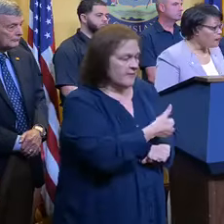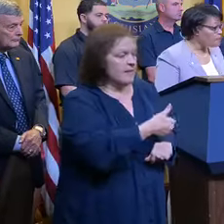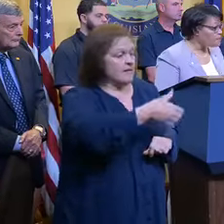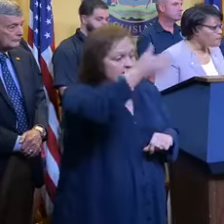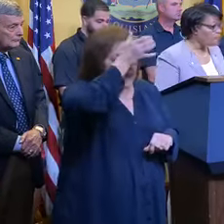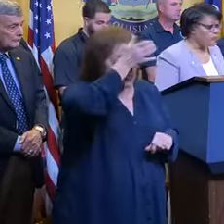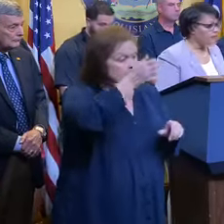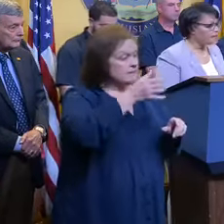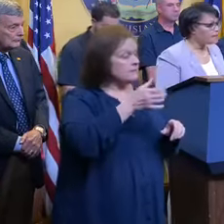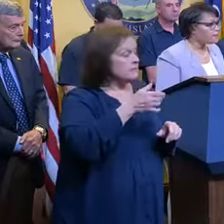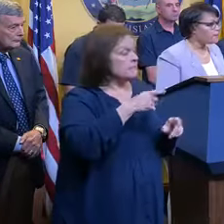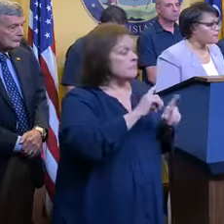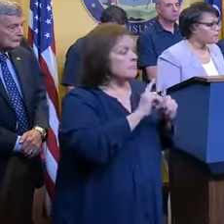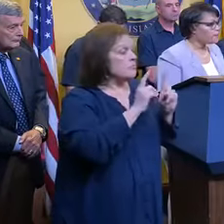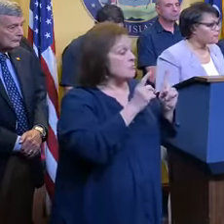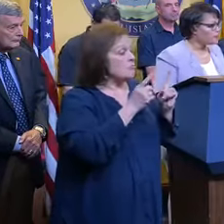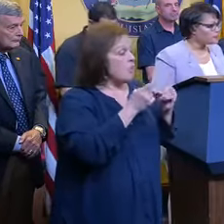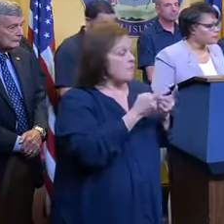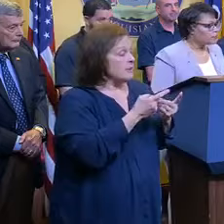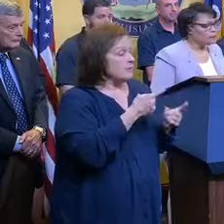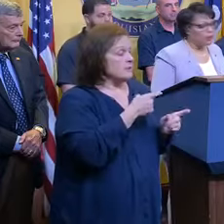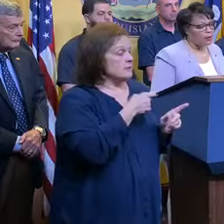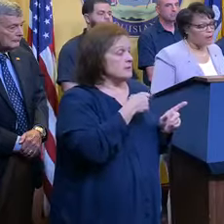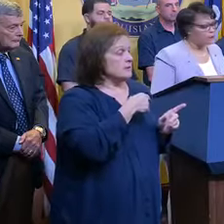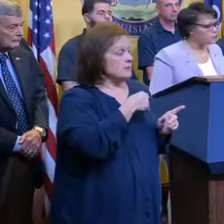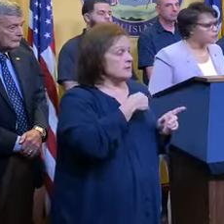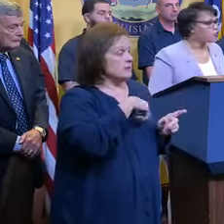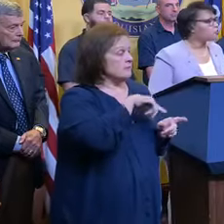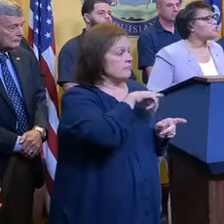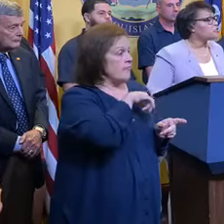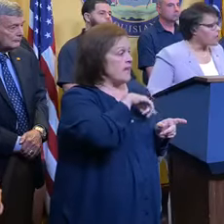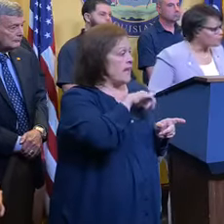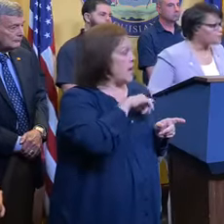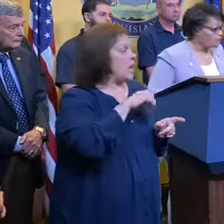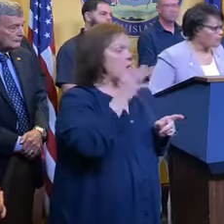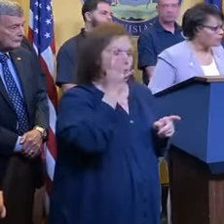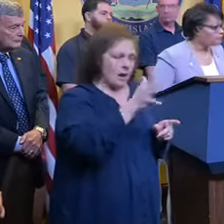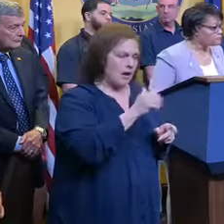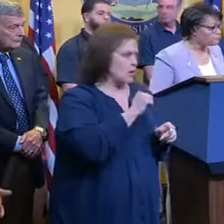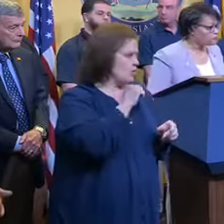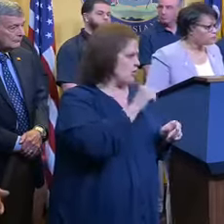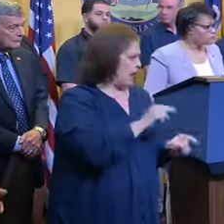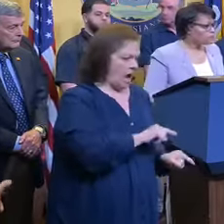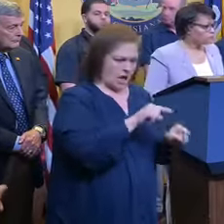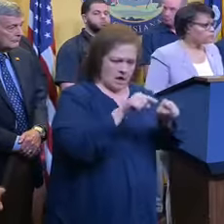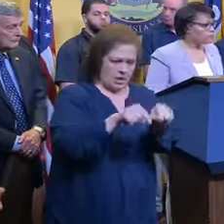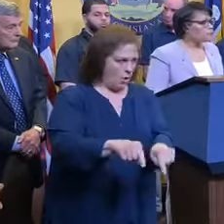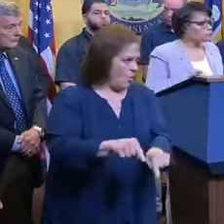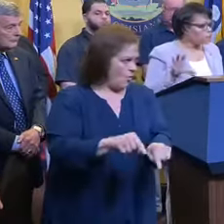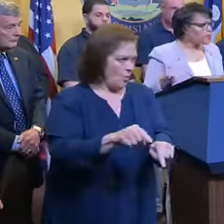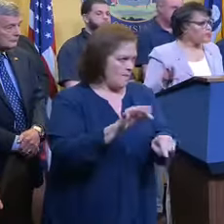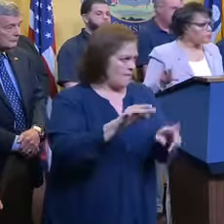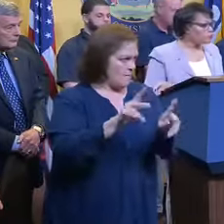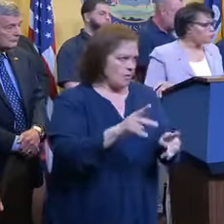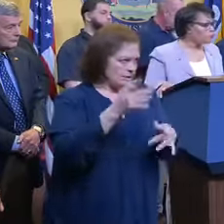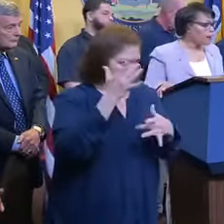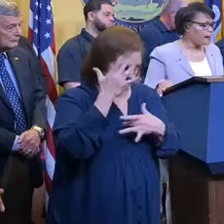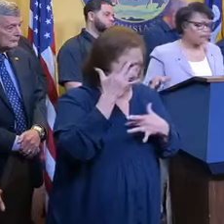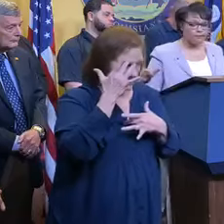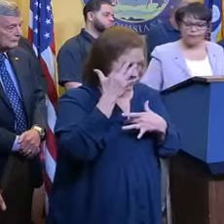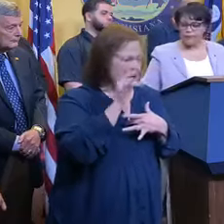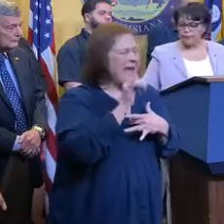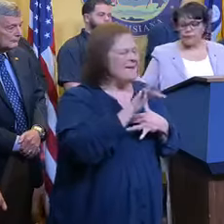fire department has been placed in a position to not respond, The ones that are related